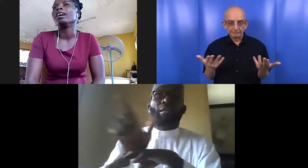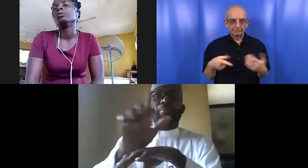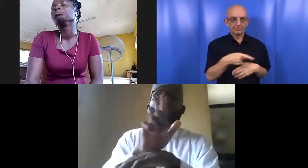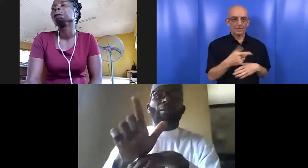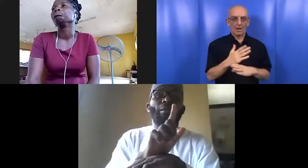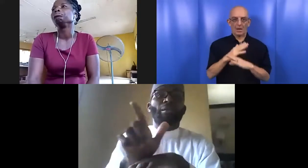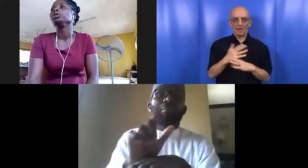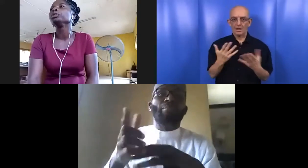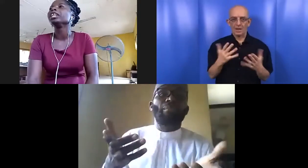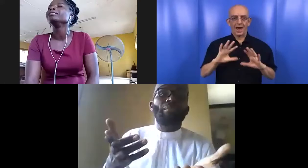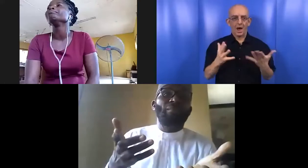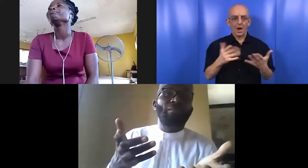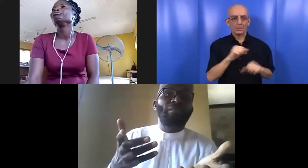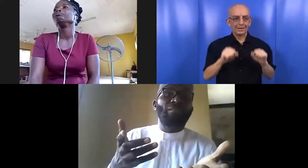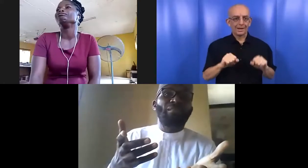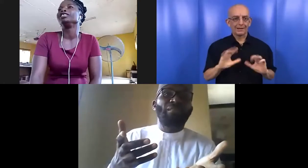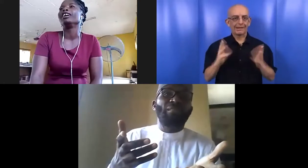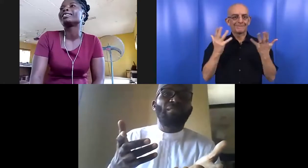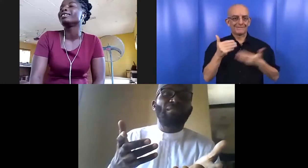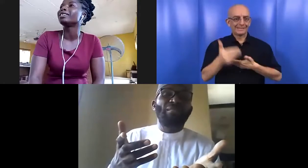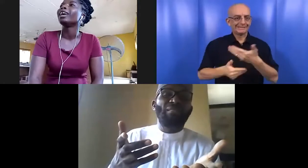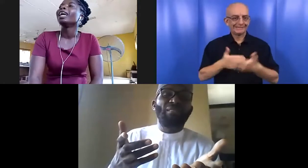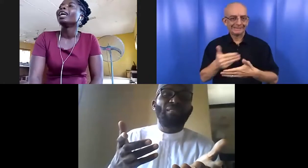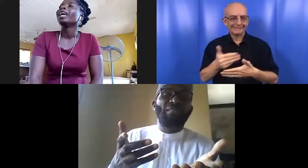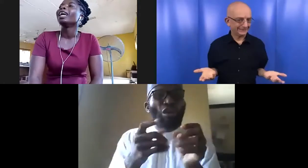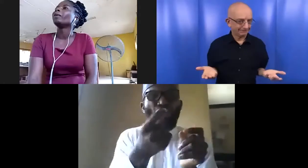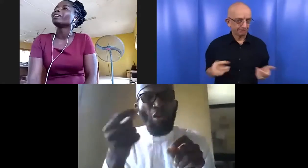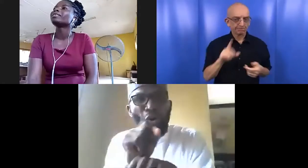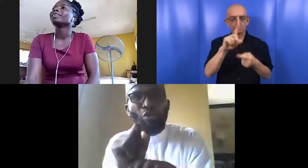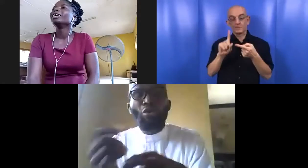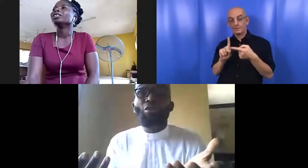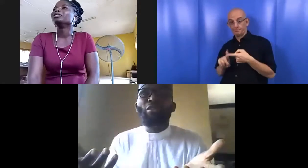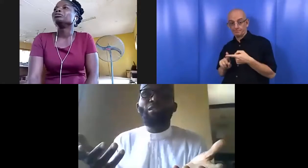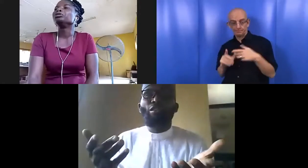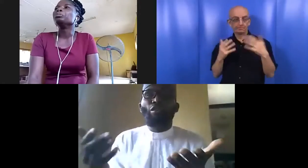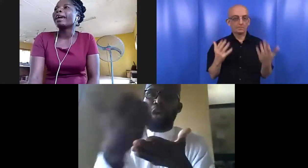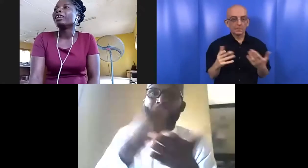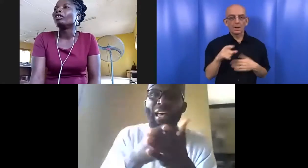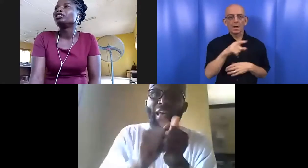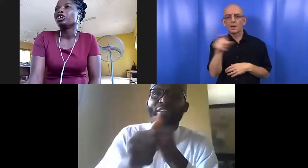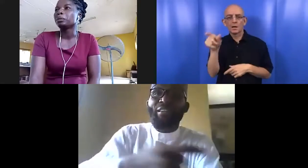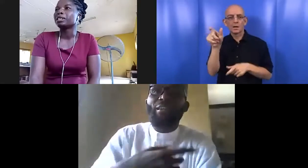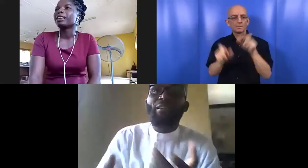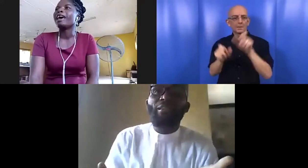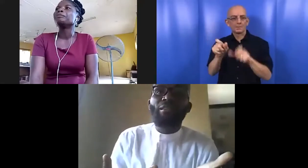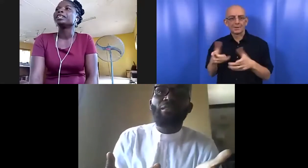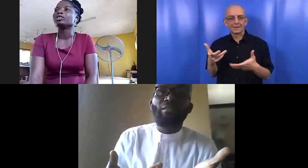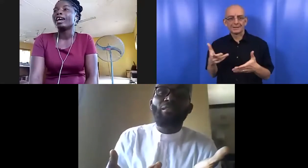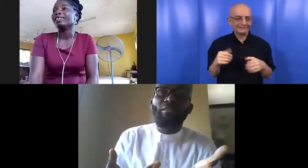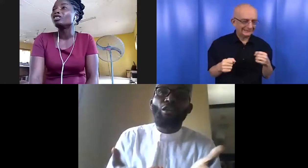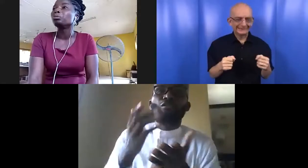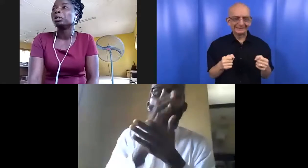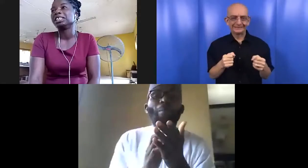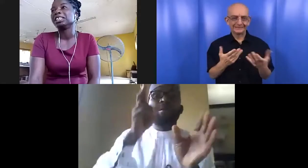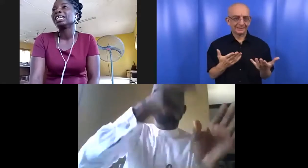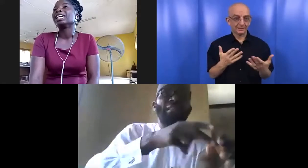join building, they assist the laborers, do minor jobs every day to